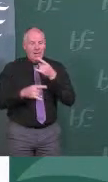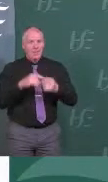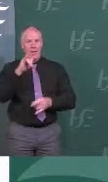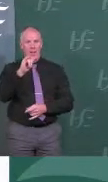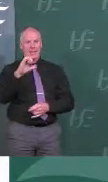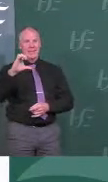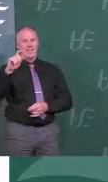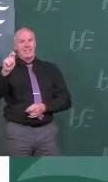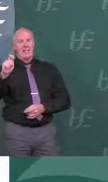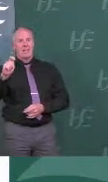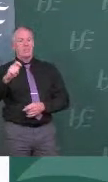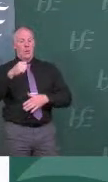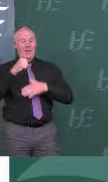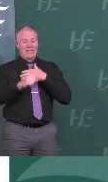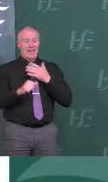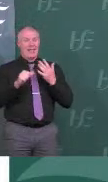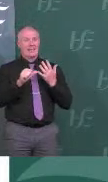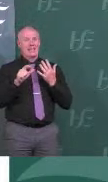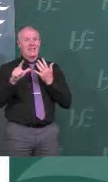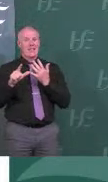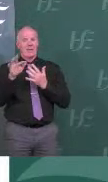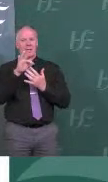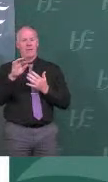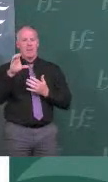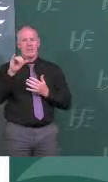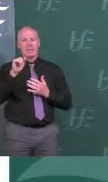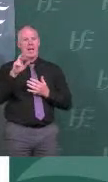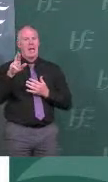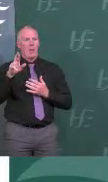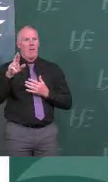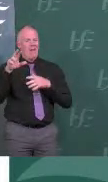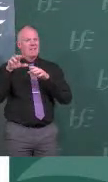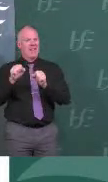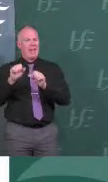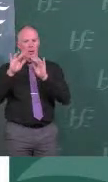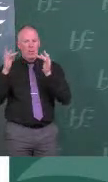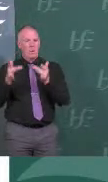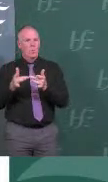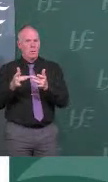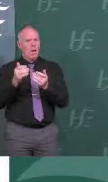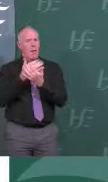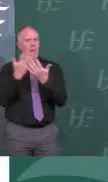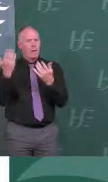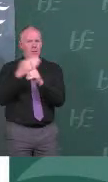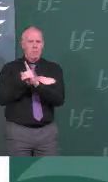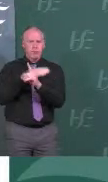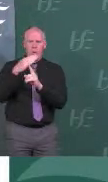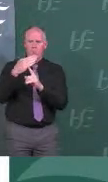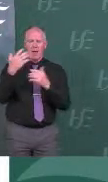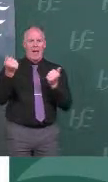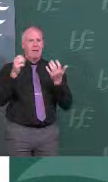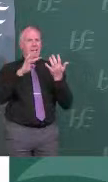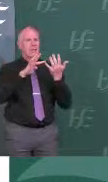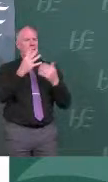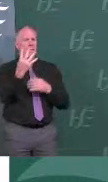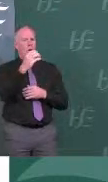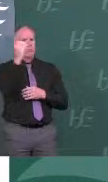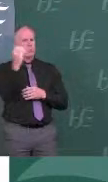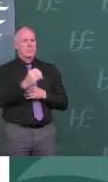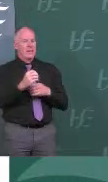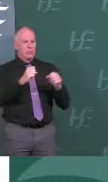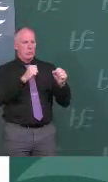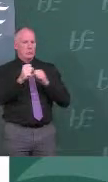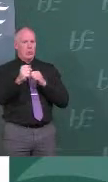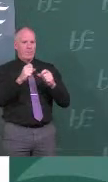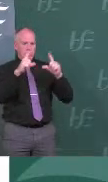ICT situation. So day 67 now since the cyber attack. But you can see there a lot of progress has been made. So we now have 94% of our servers